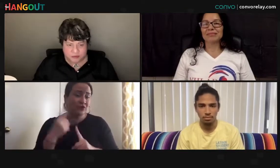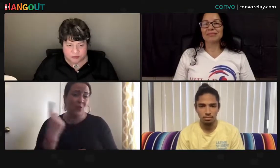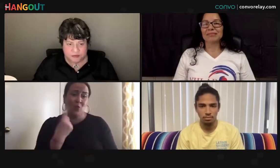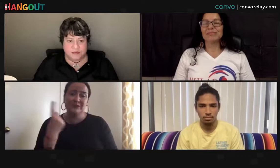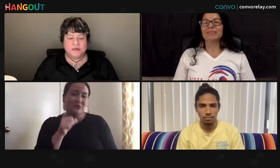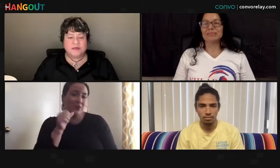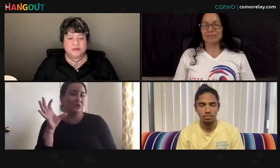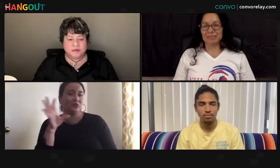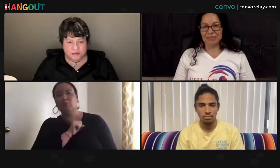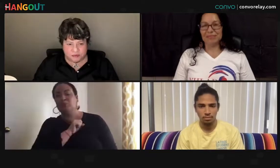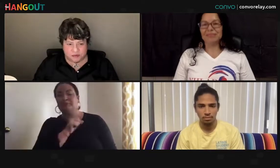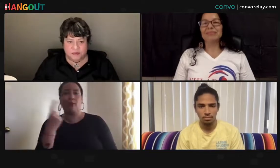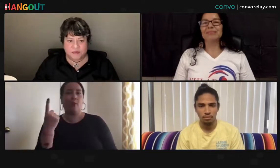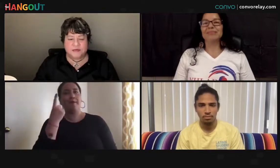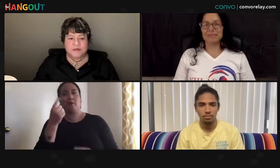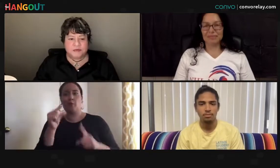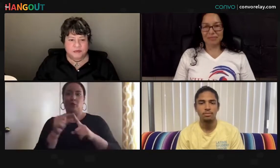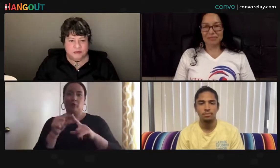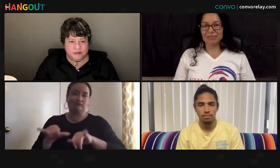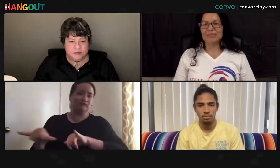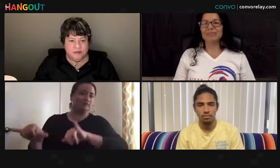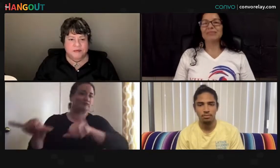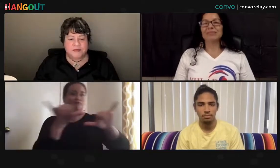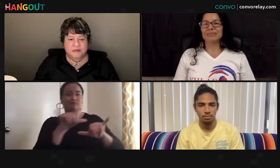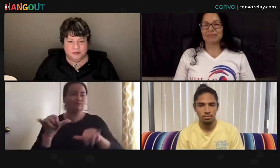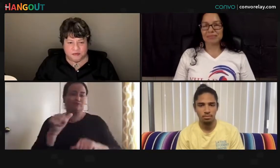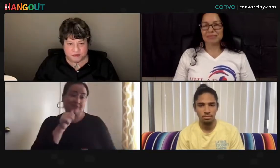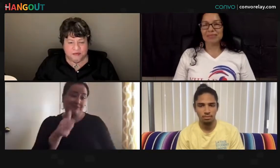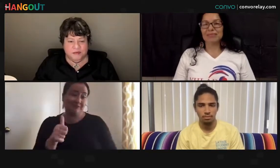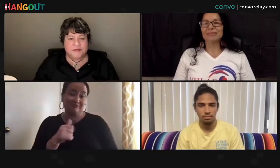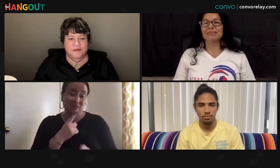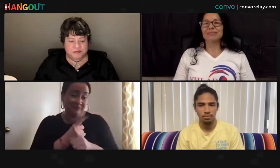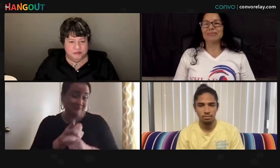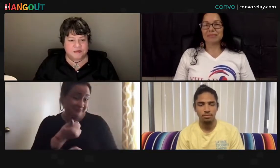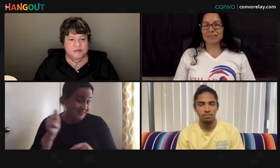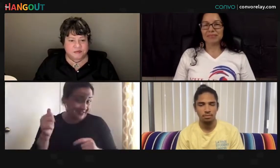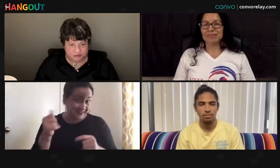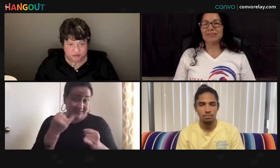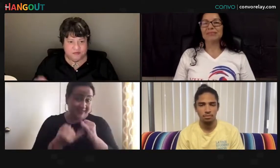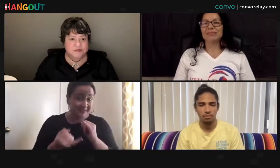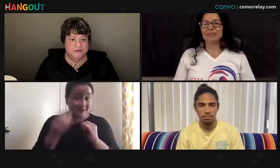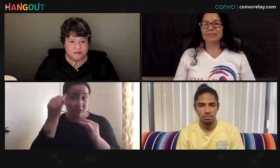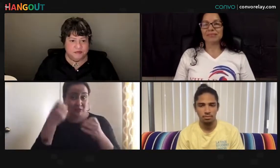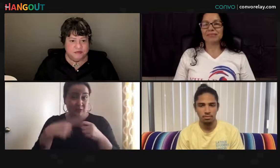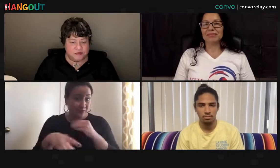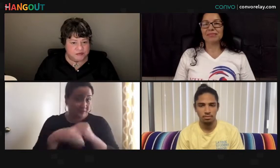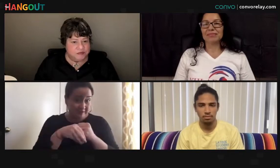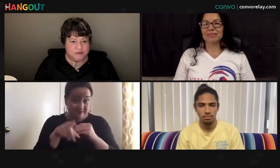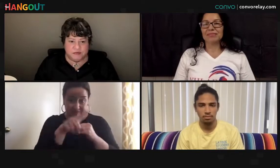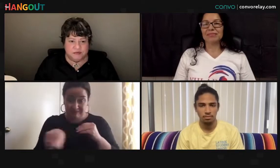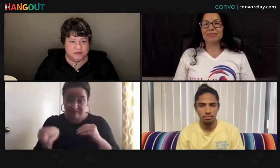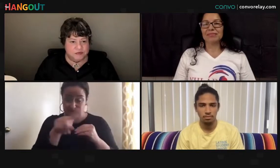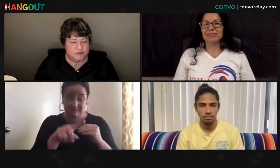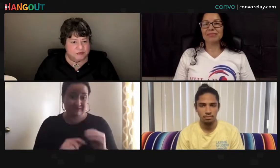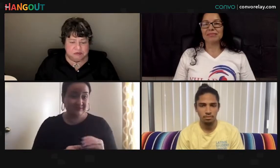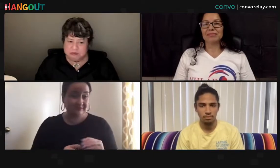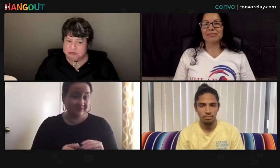preferred word choice that they want. And don't assume that one sign means one word. Any final thoughts that anybody wants to